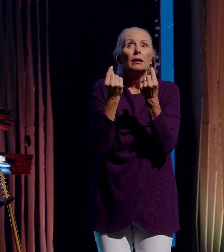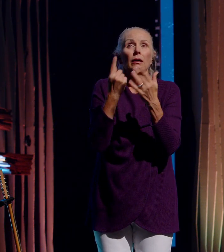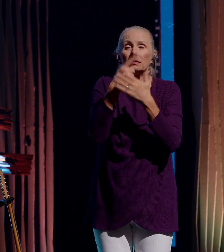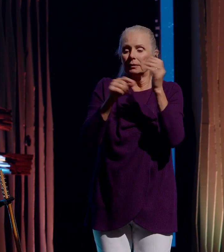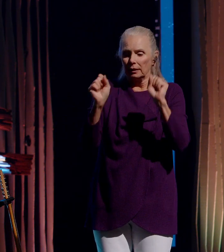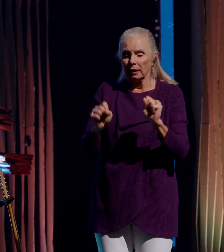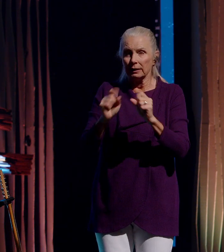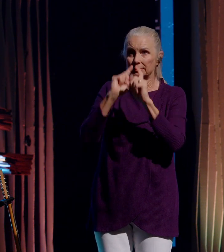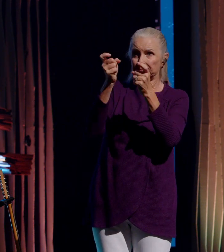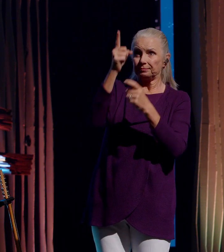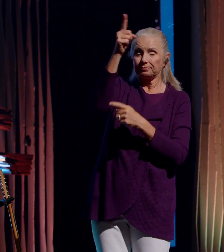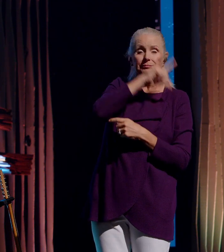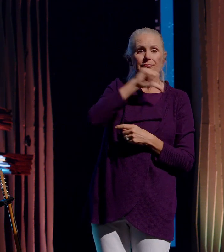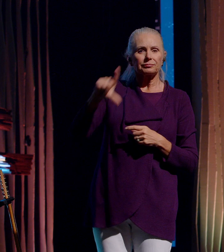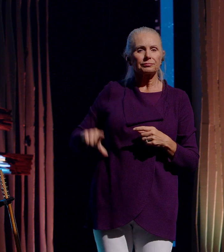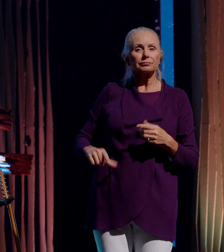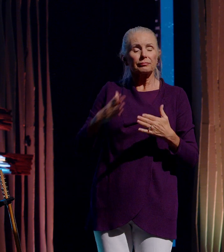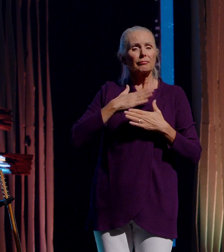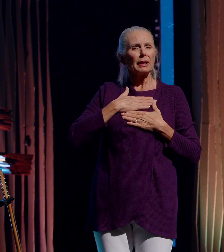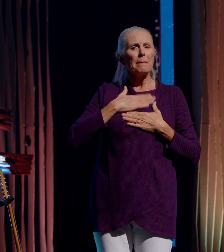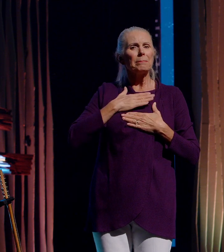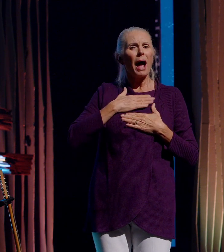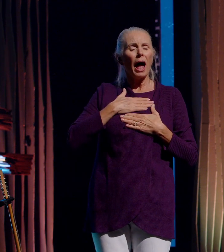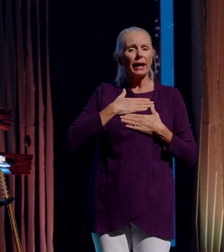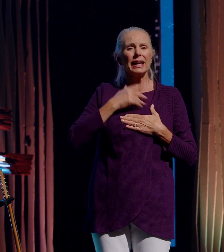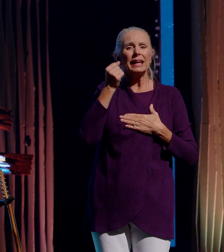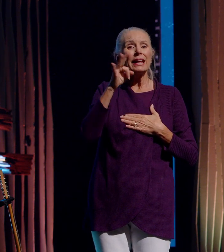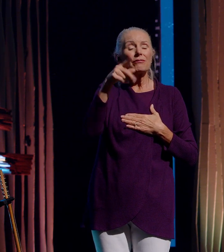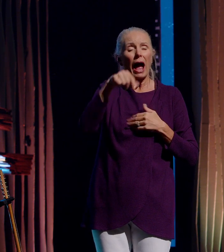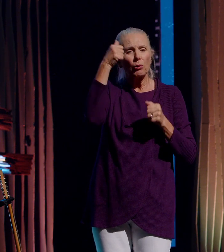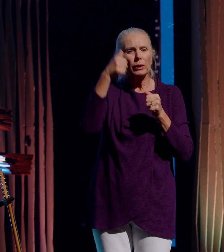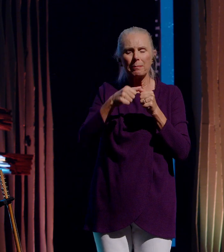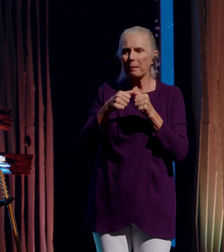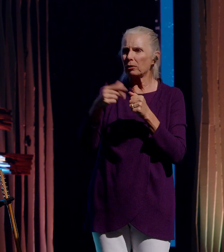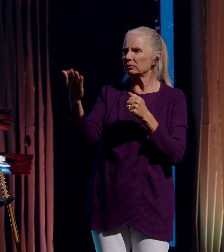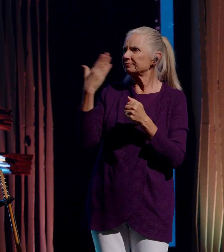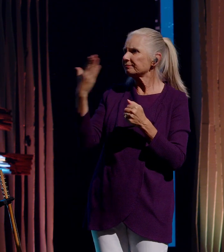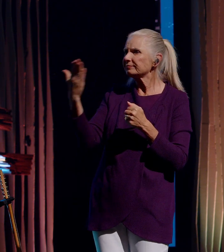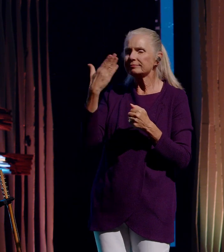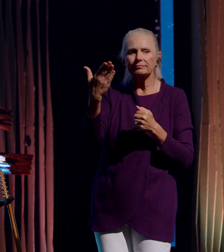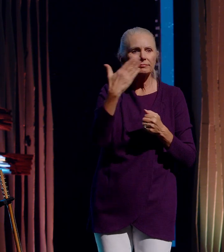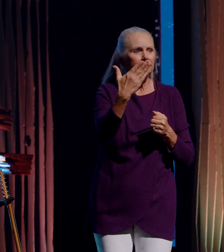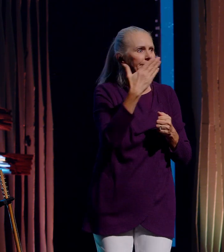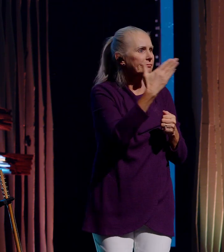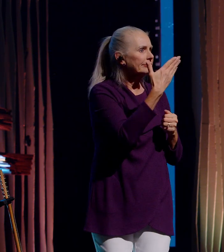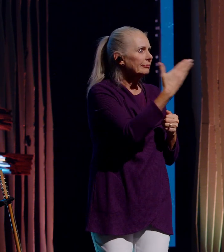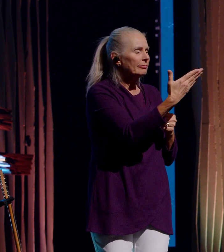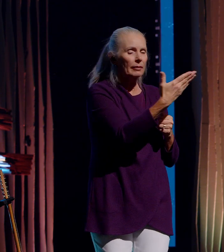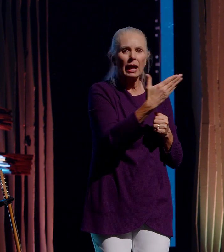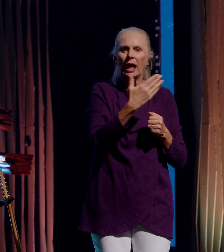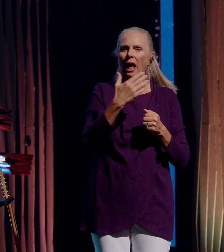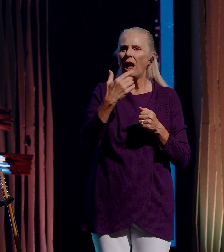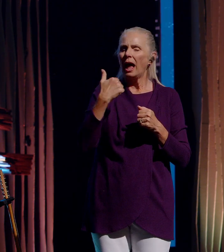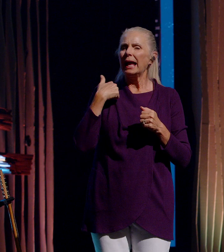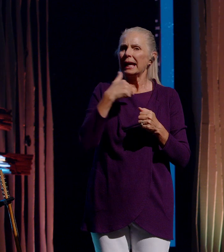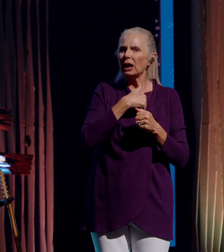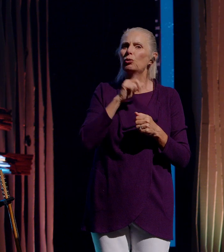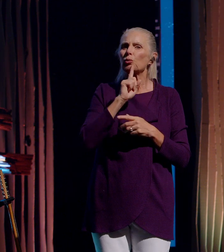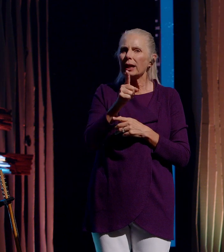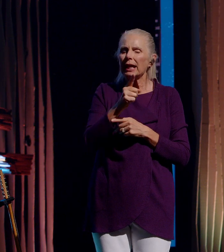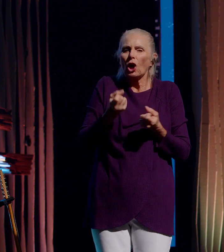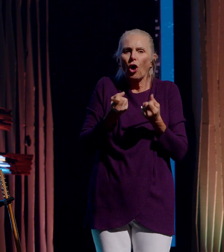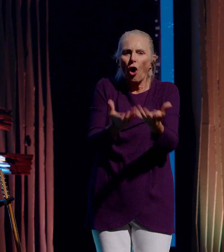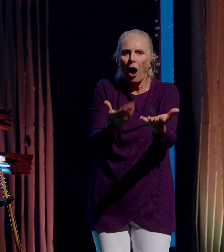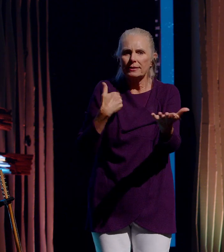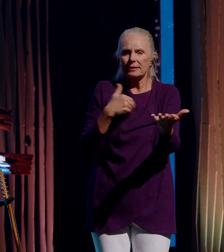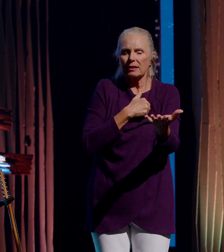the gratitude felt by remembering what someone has done for us does not allow us to just sit, but in fact, it pushes us,